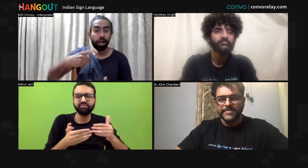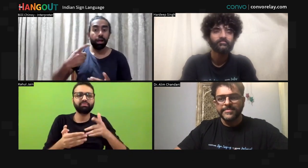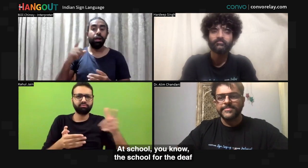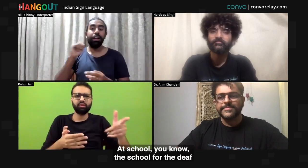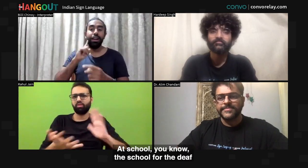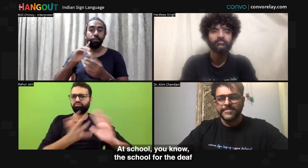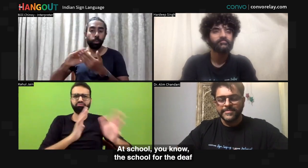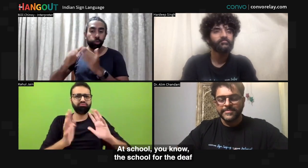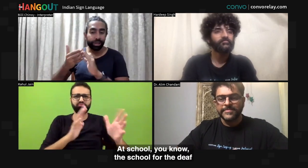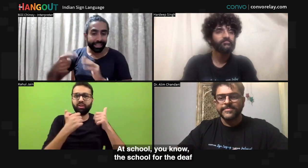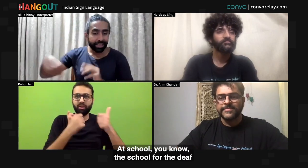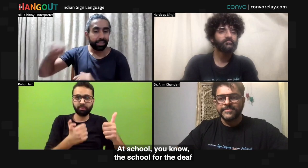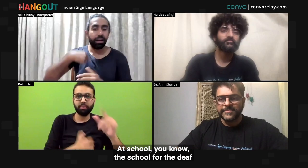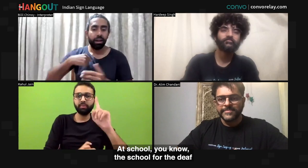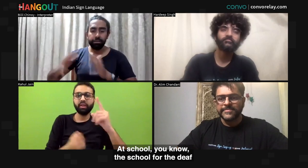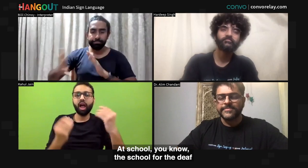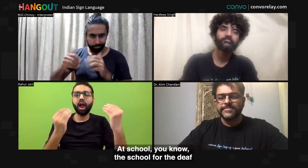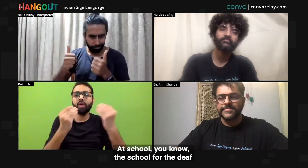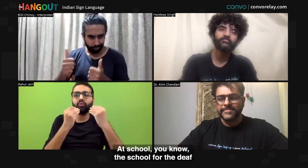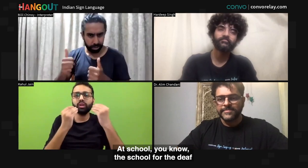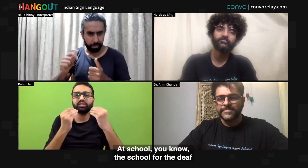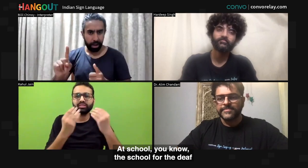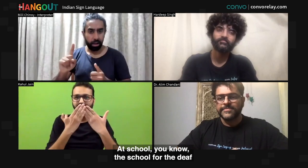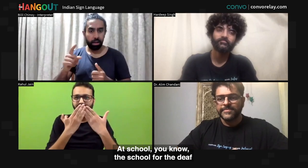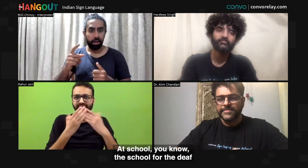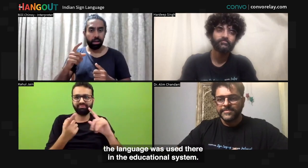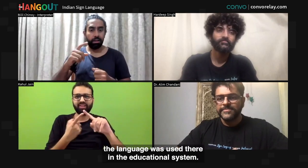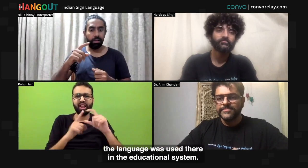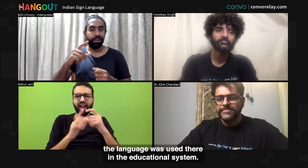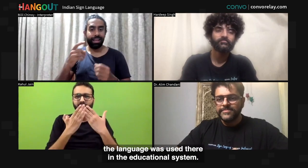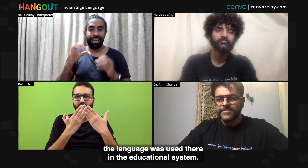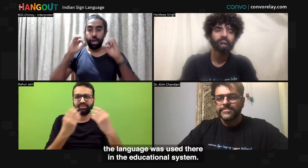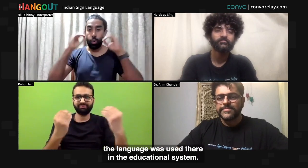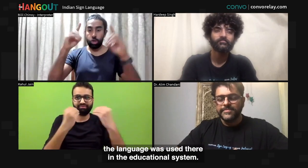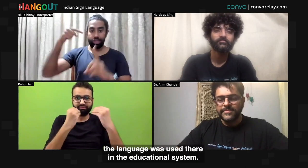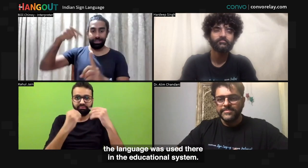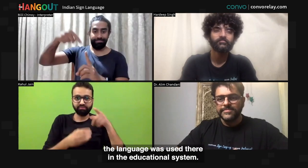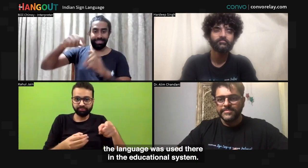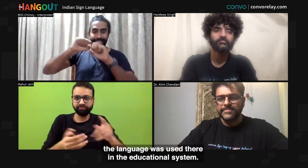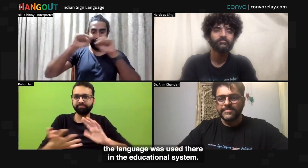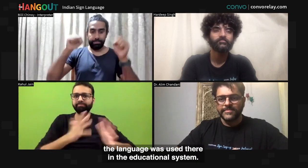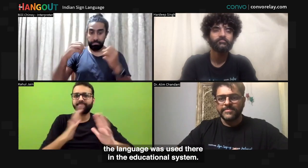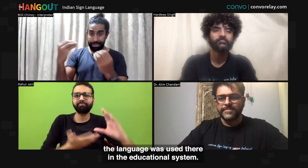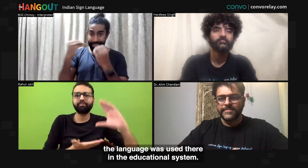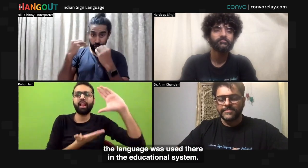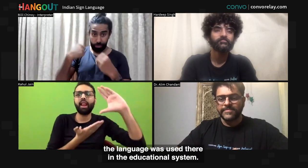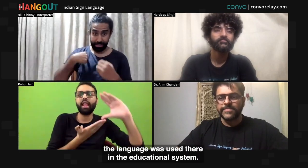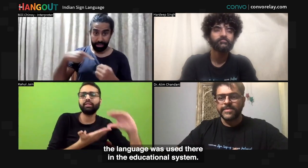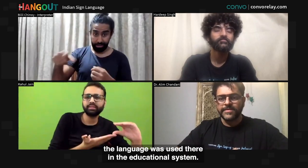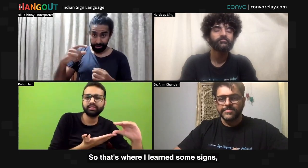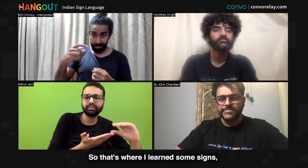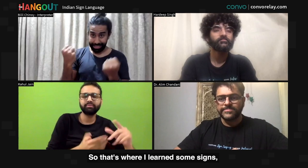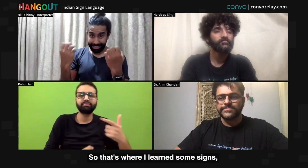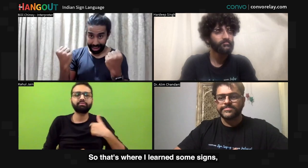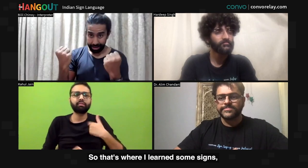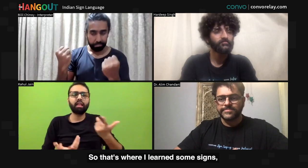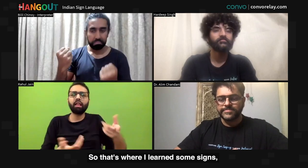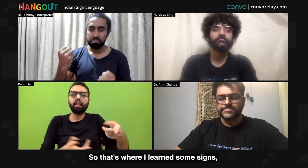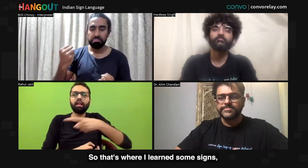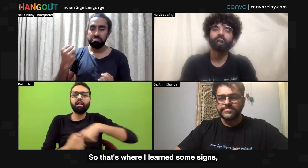At school, you know, the school for the deaf, the language is used there in the educational system. So, that's where I learned